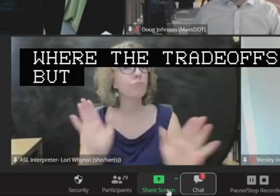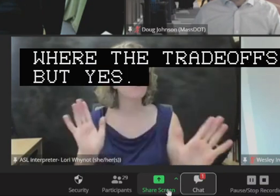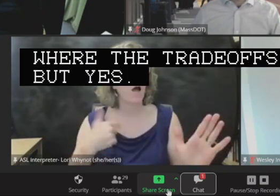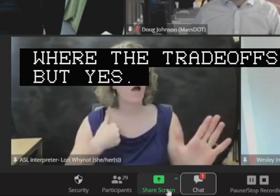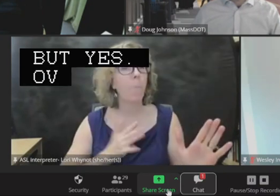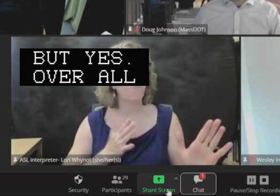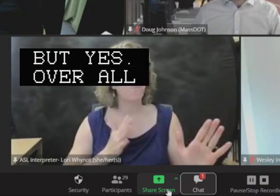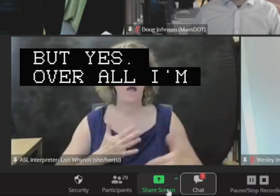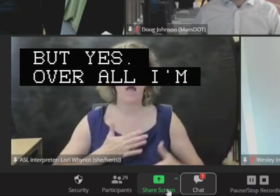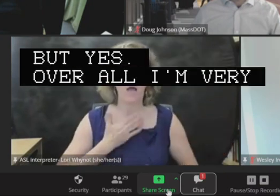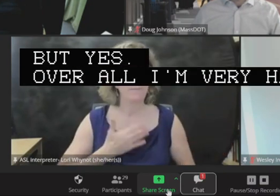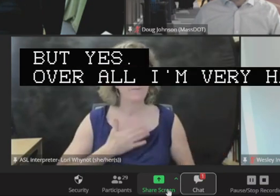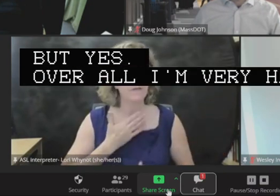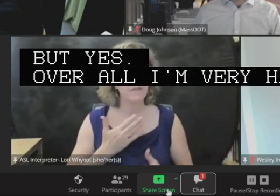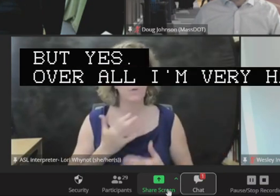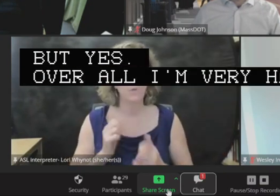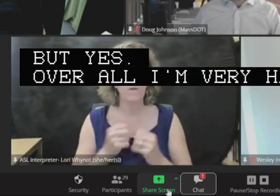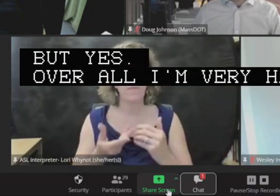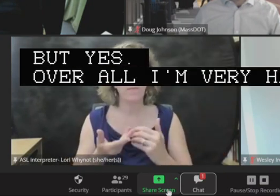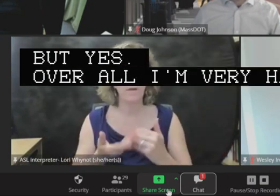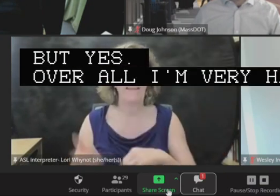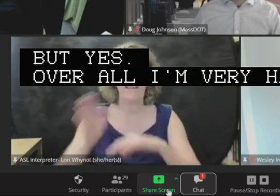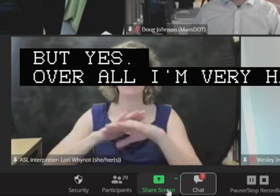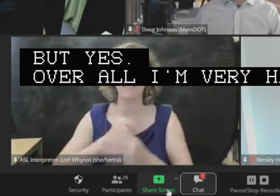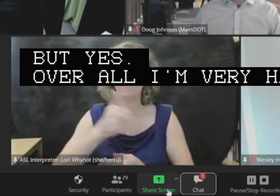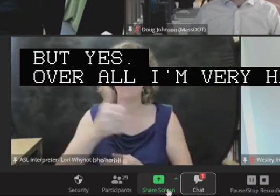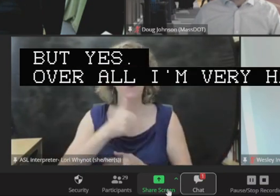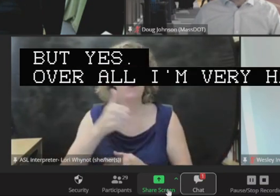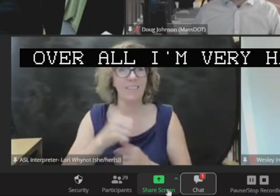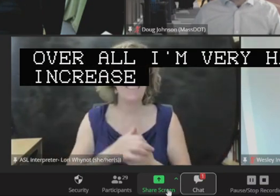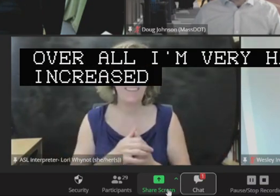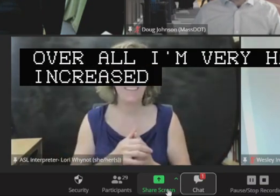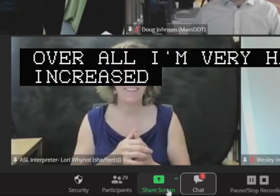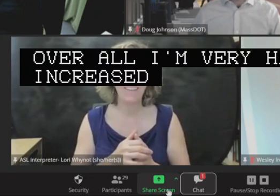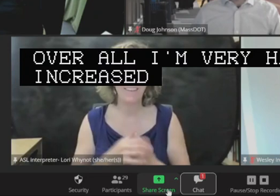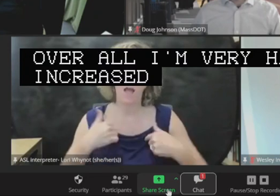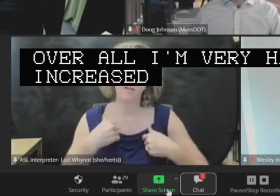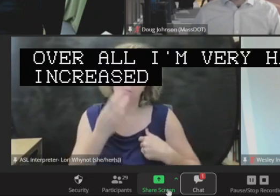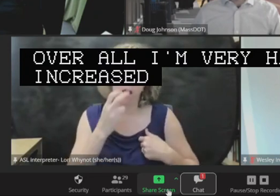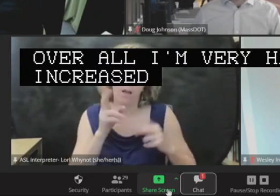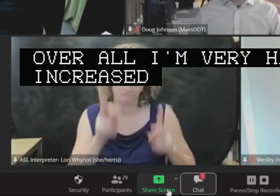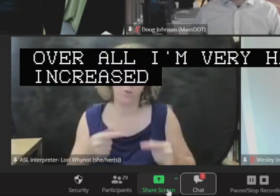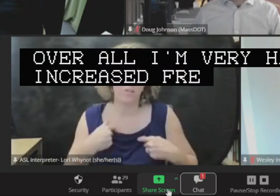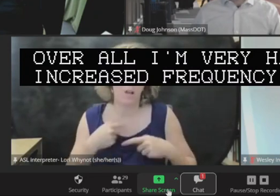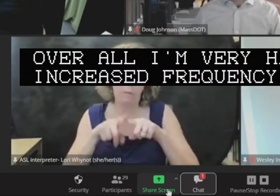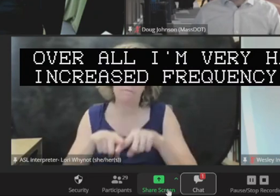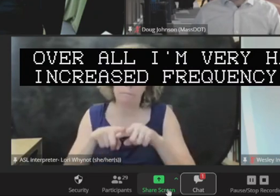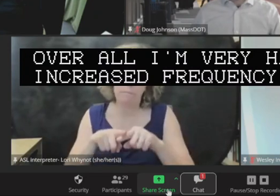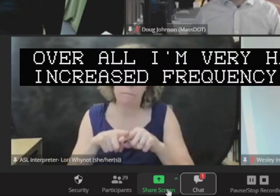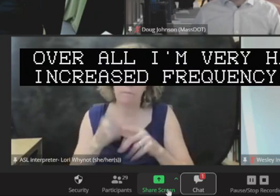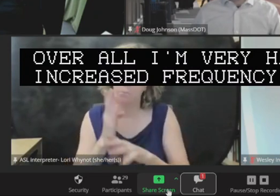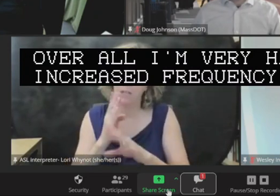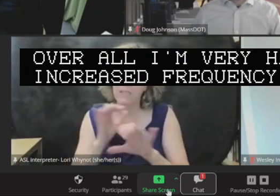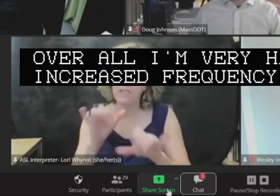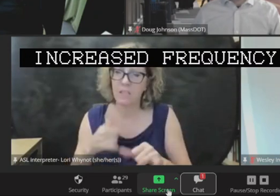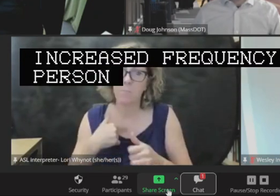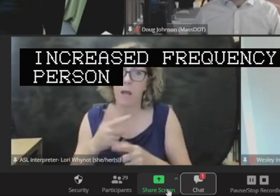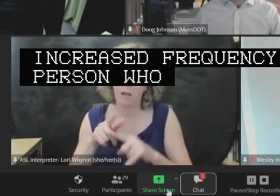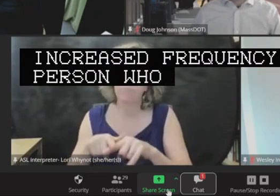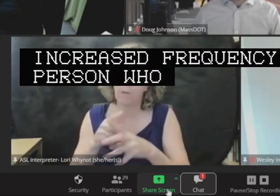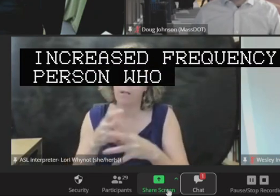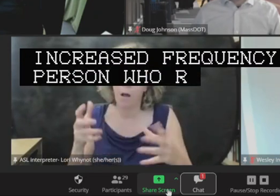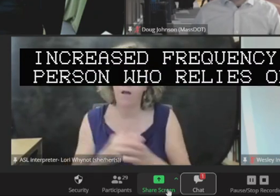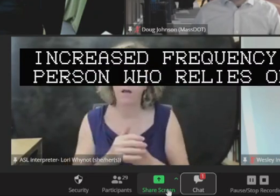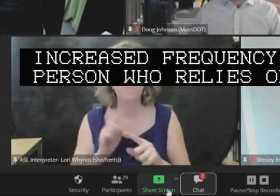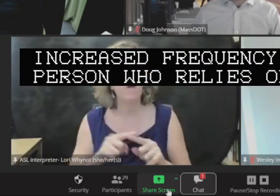with the increased frequency as a blind person who relies on the bus system quite a bit. But I'm thinking of